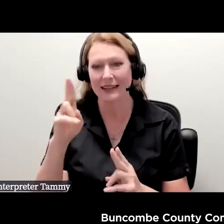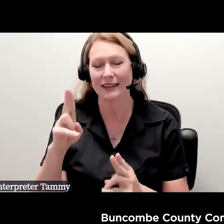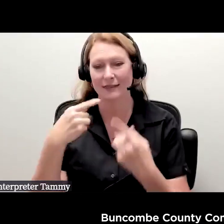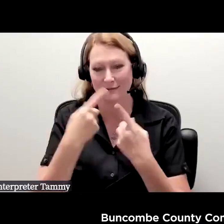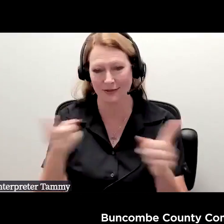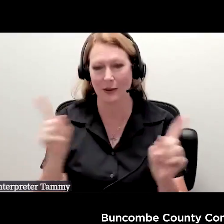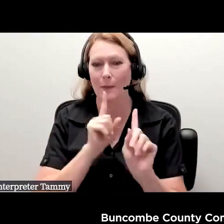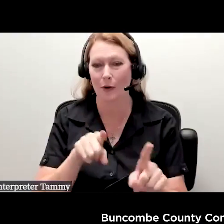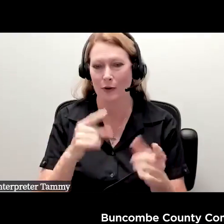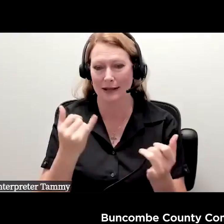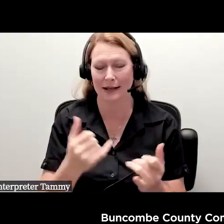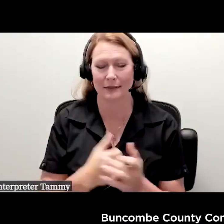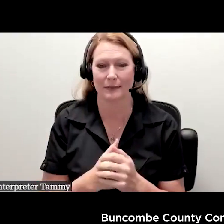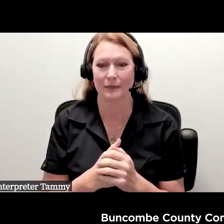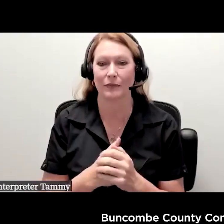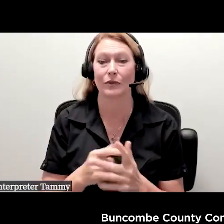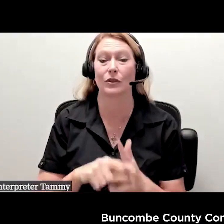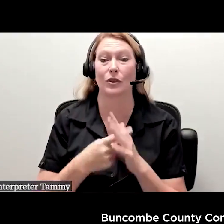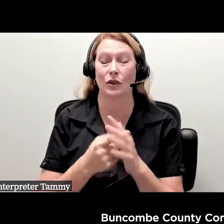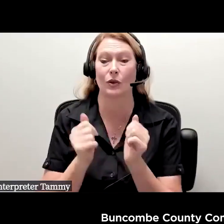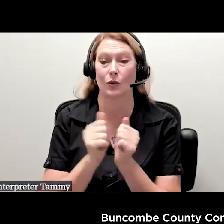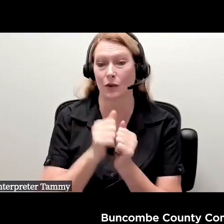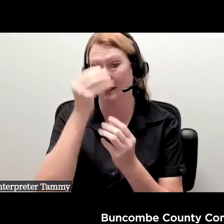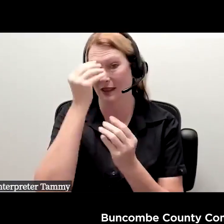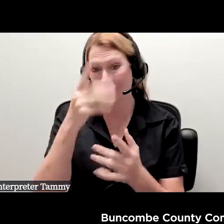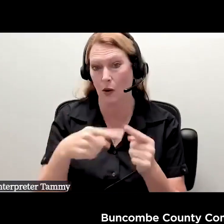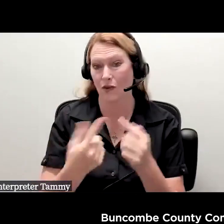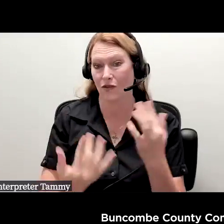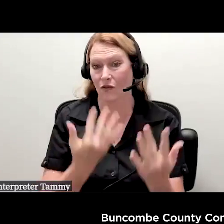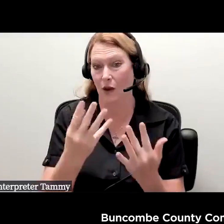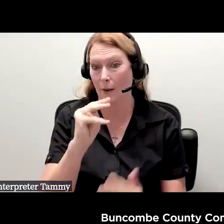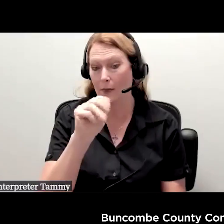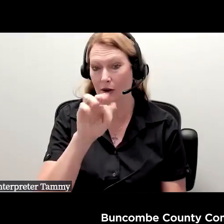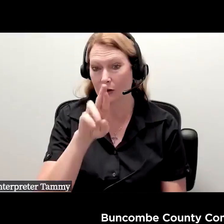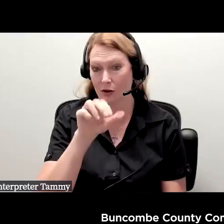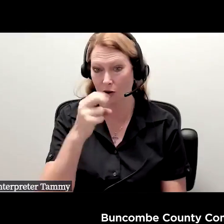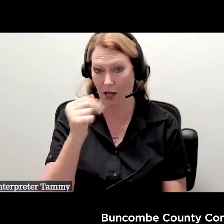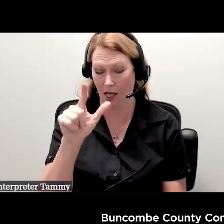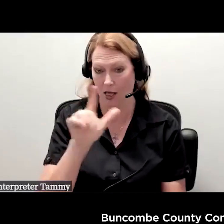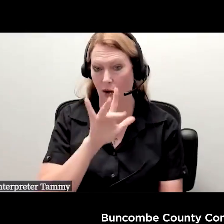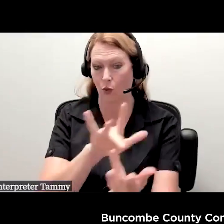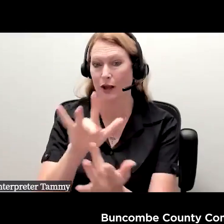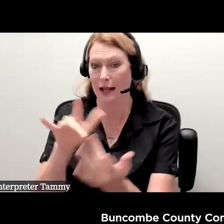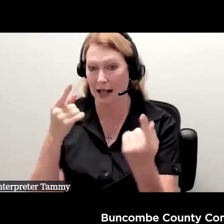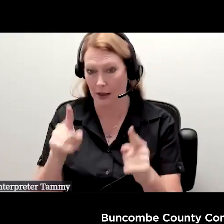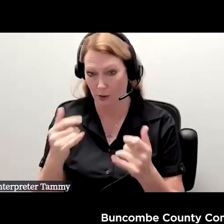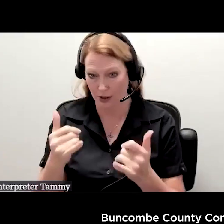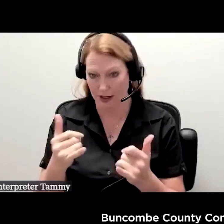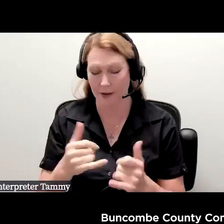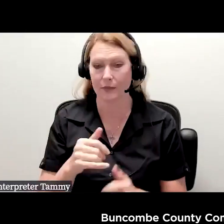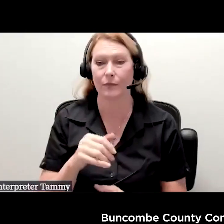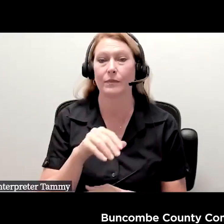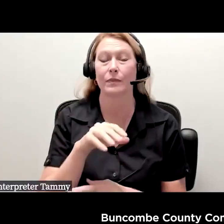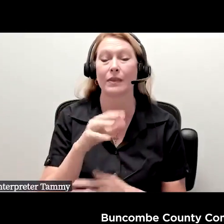report. I'll start out with a note about some fire marshal outreach happening currently. Buncombe County